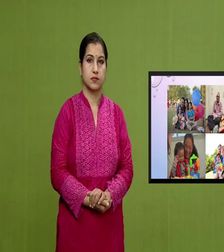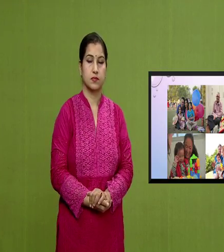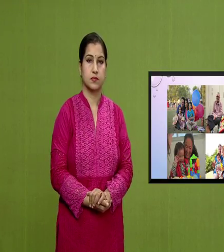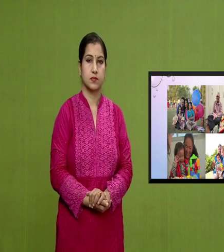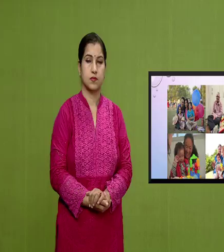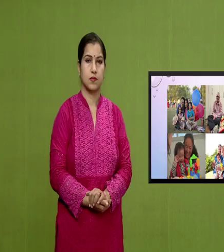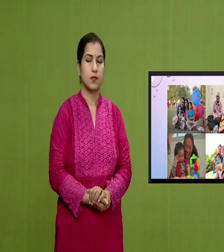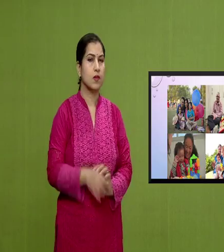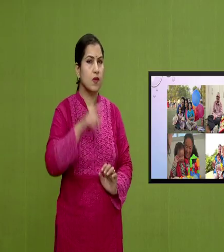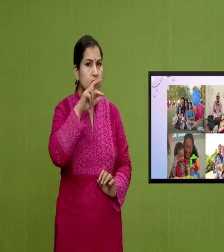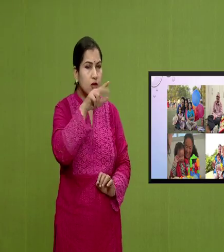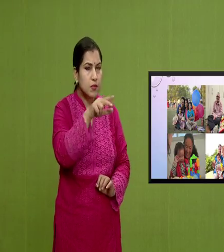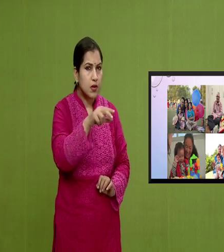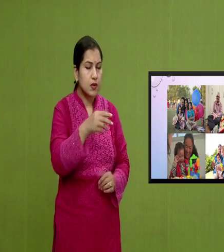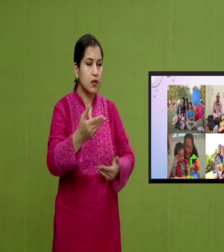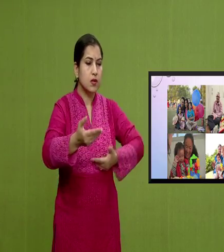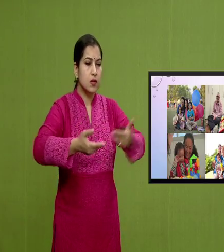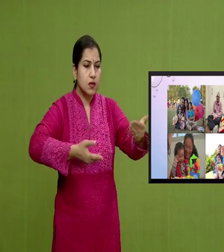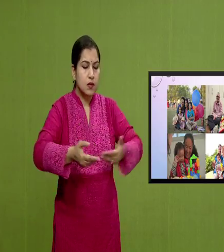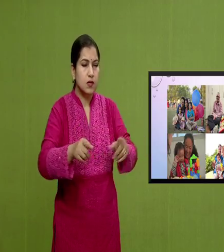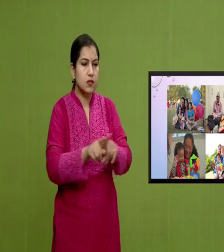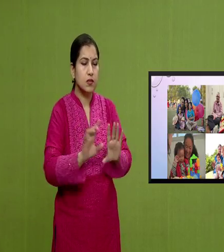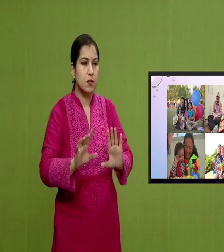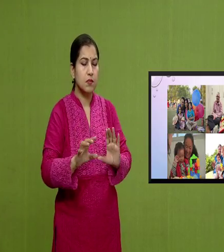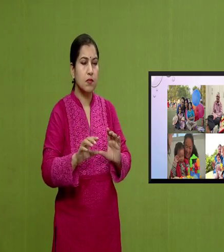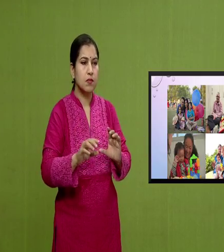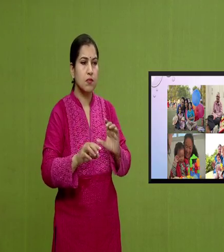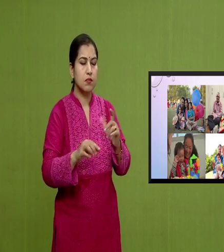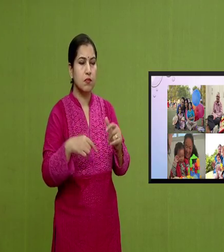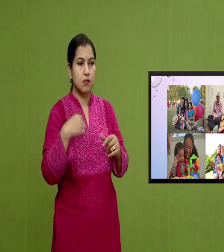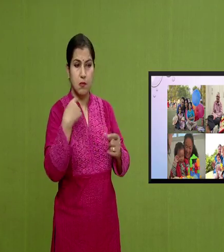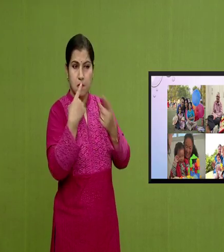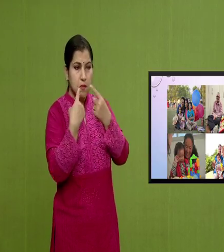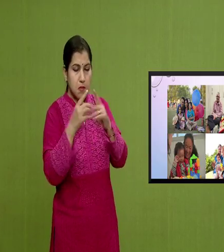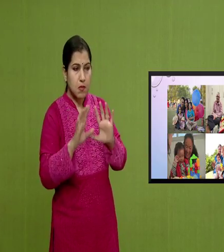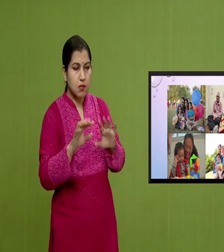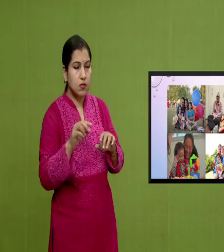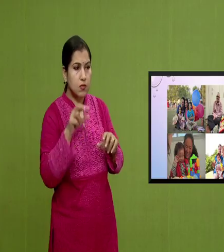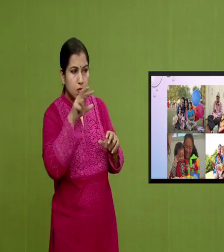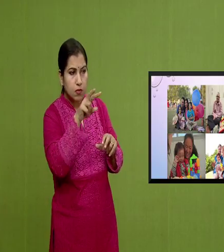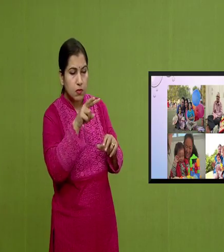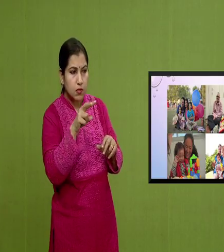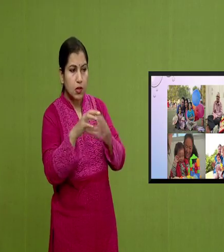verbal and non-verbal communication skills, displaying a